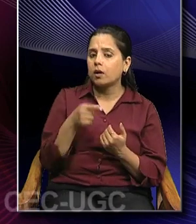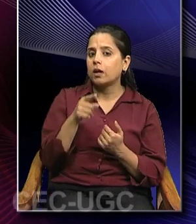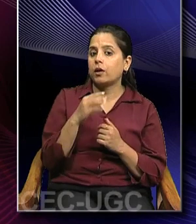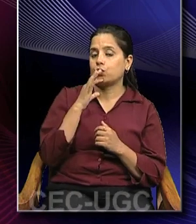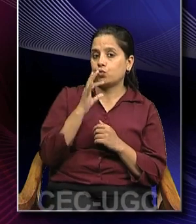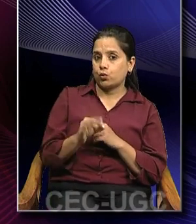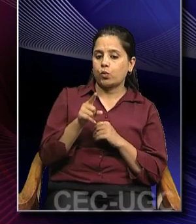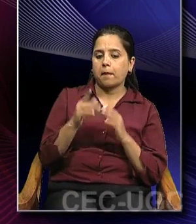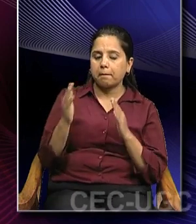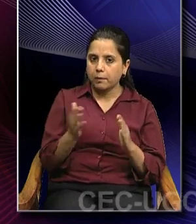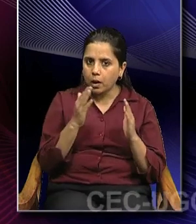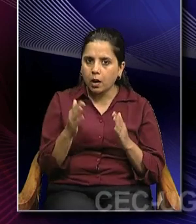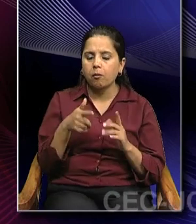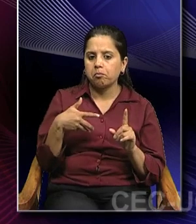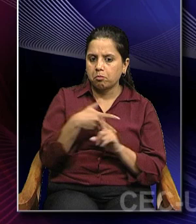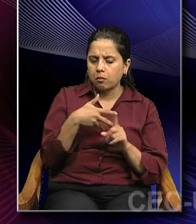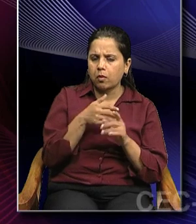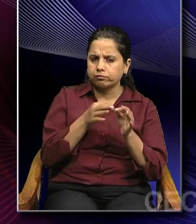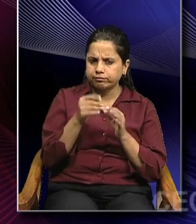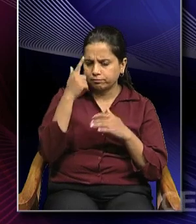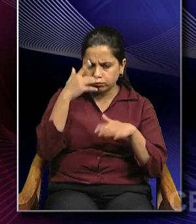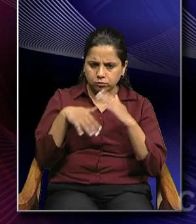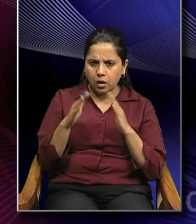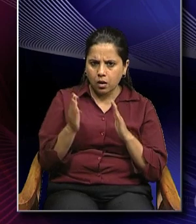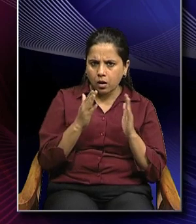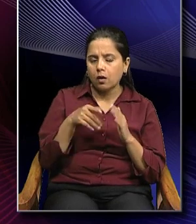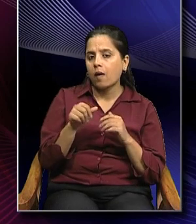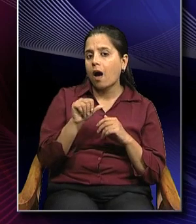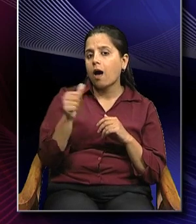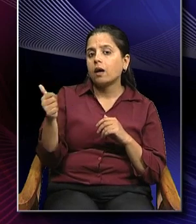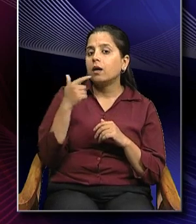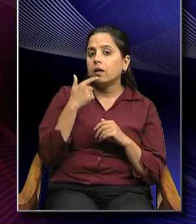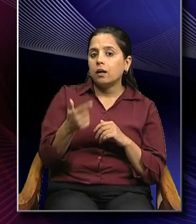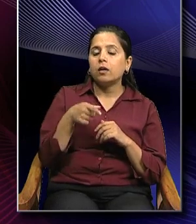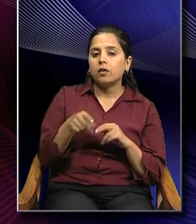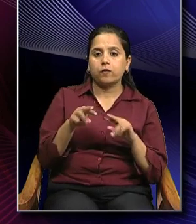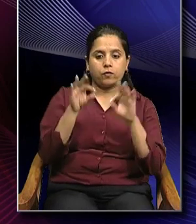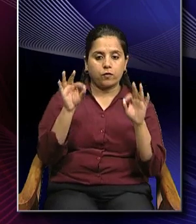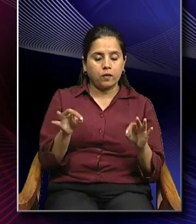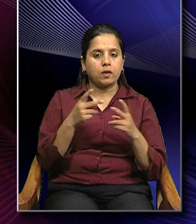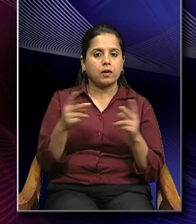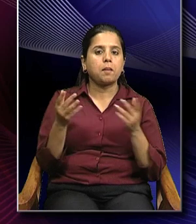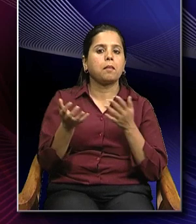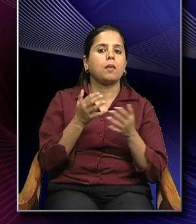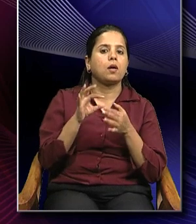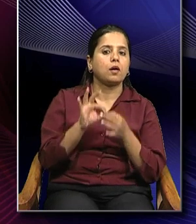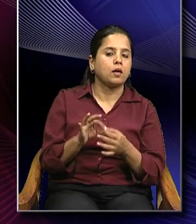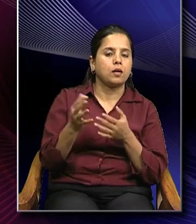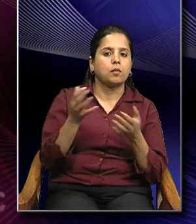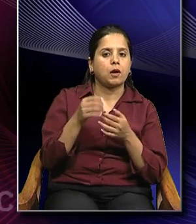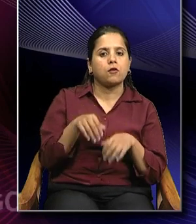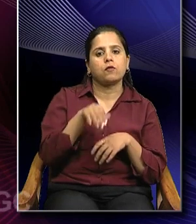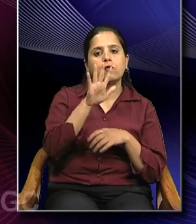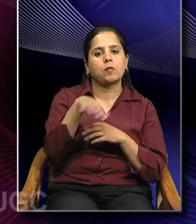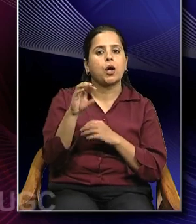actually prepared a background for another set of another frame of marketing, which is called as marketing